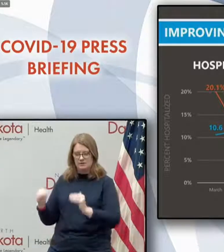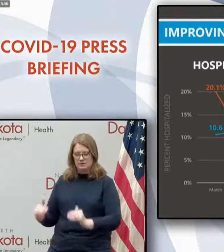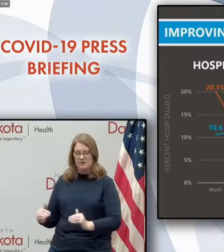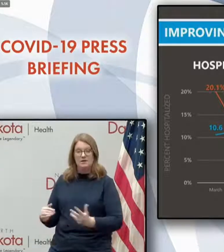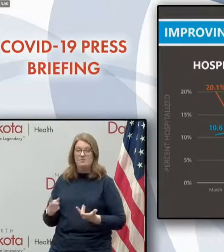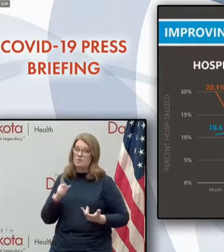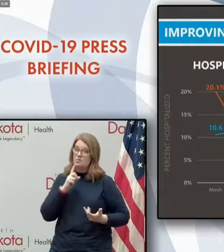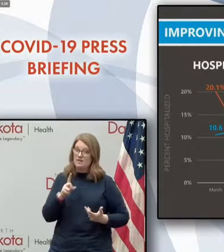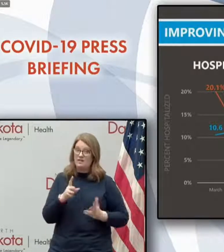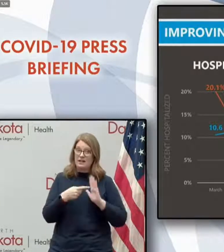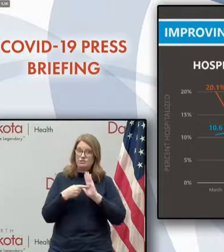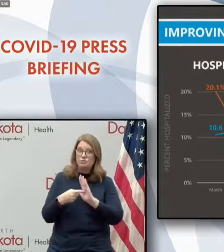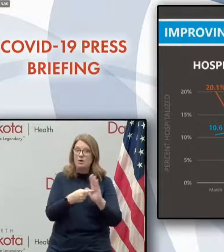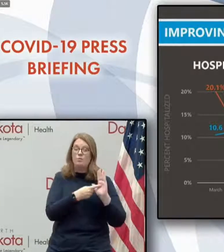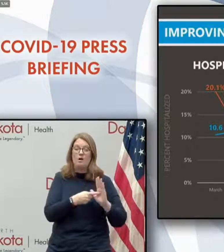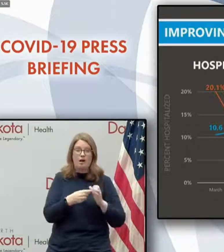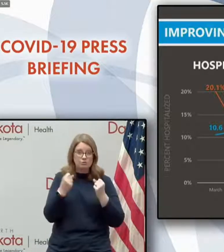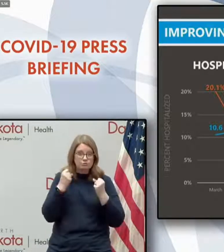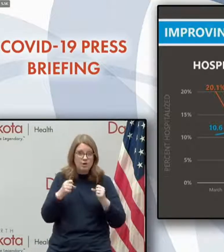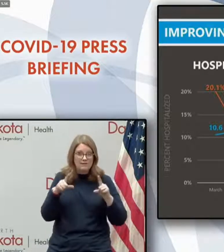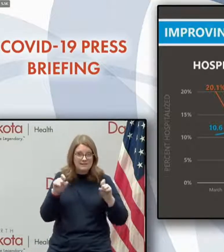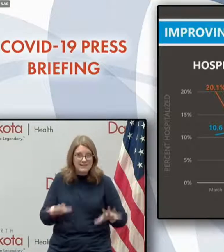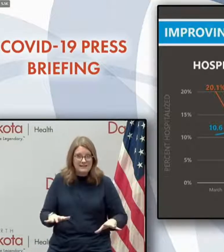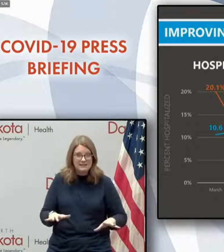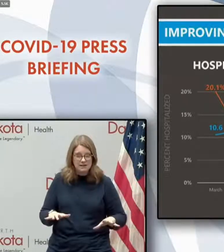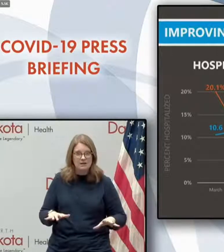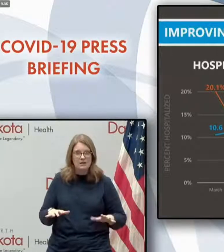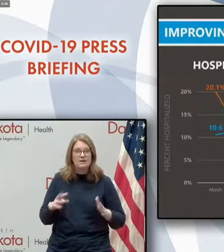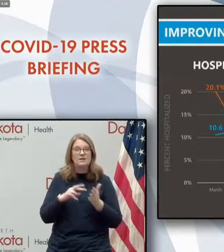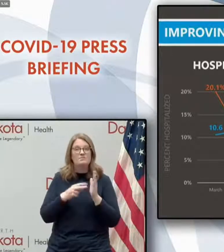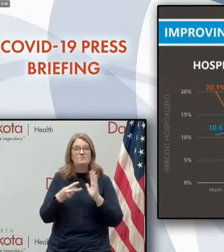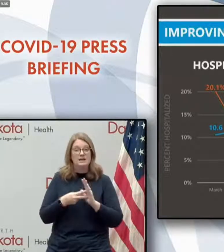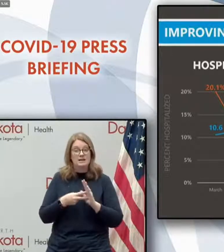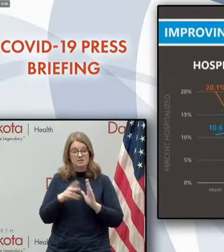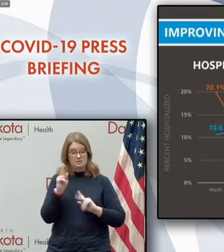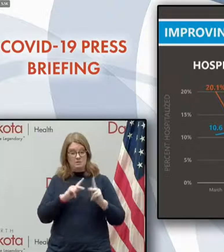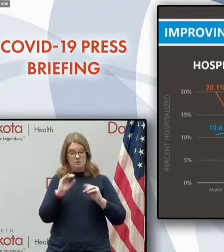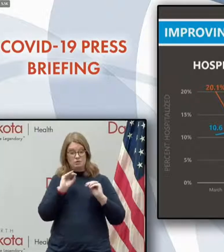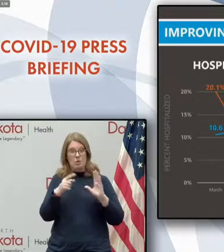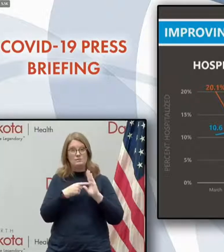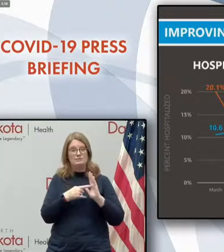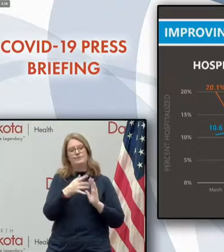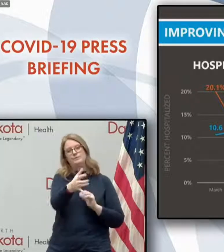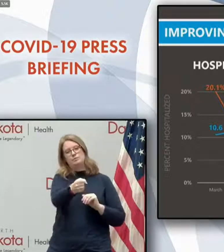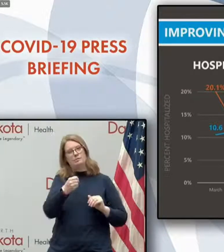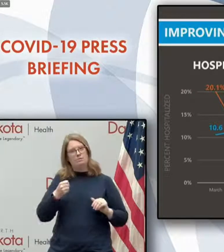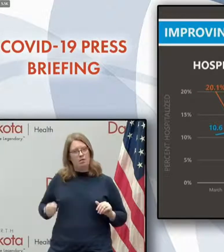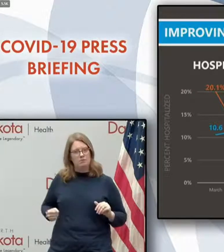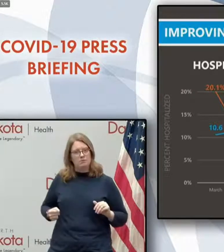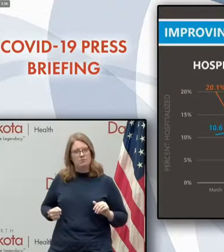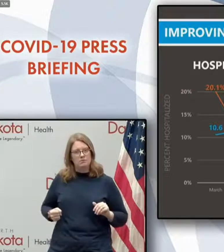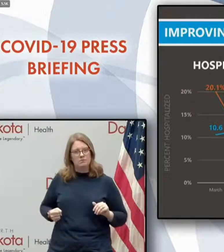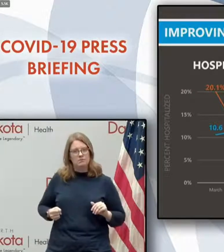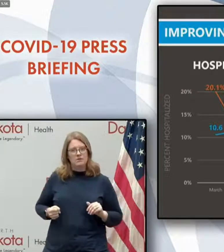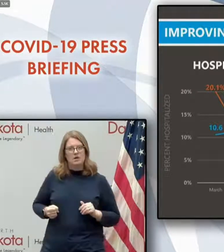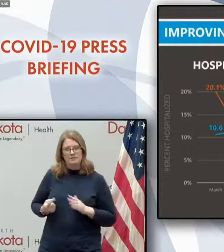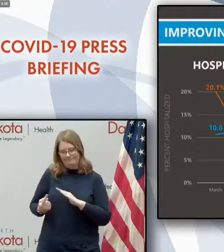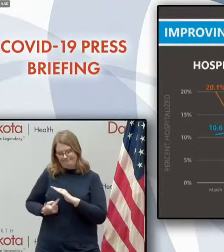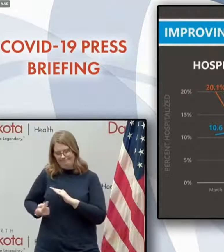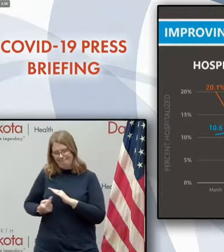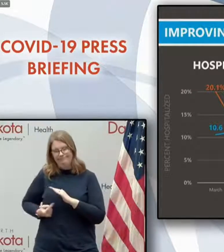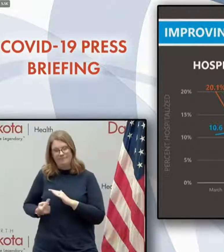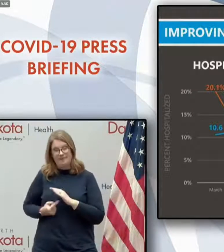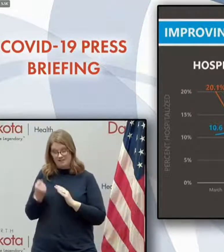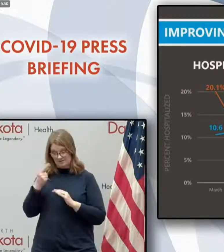testing program and identifying and getting out of circulation those asymptomatic positive spreaders that don't